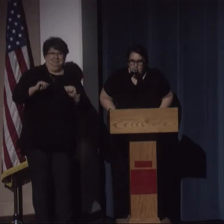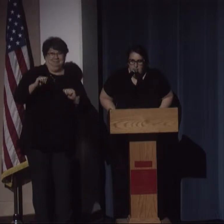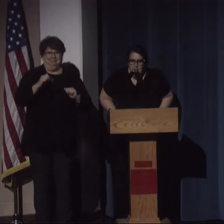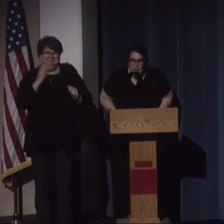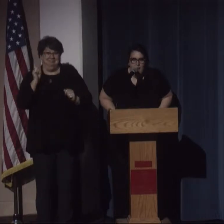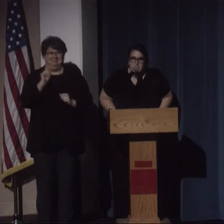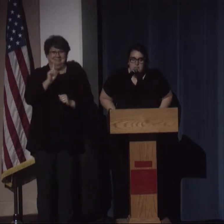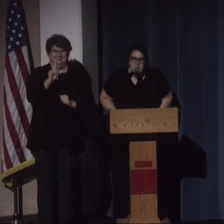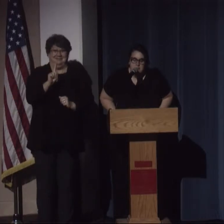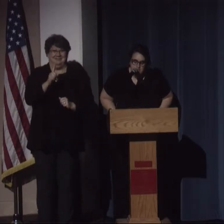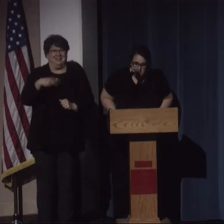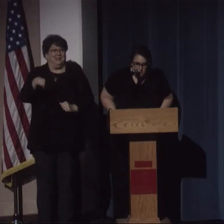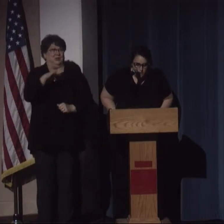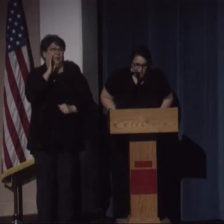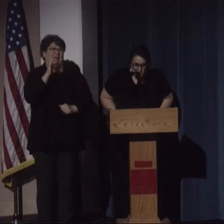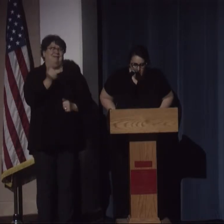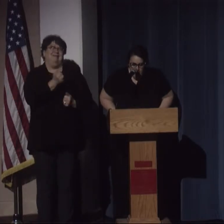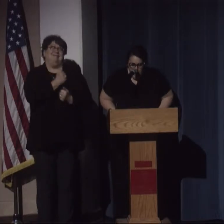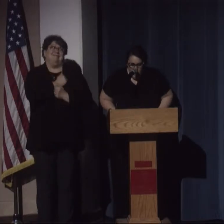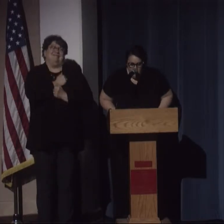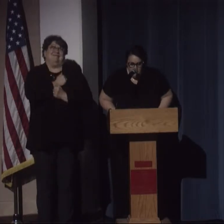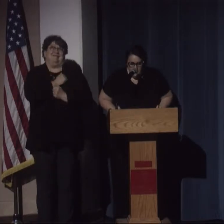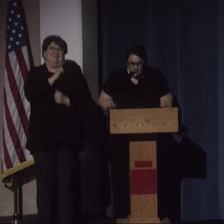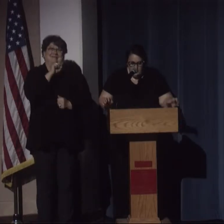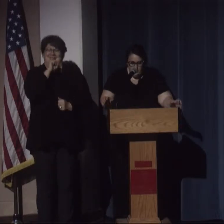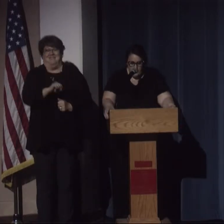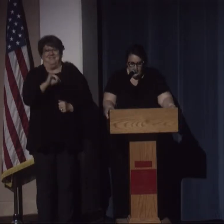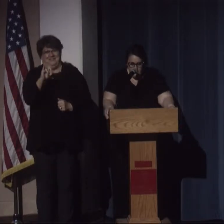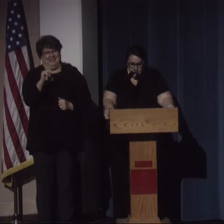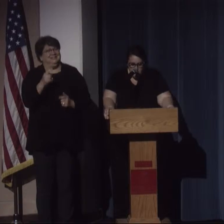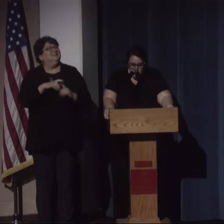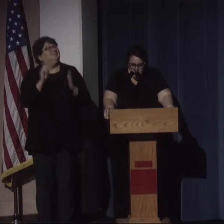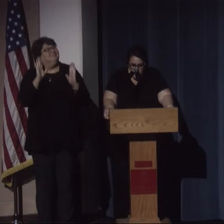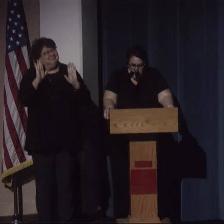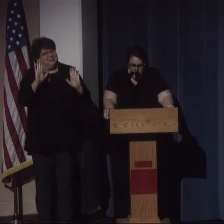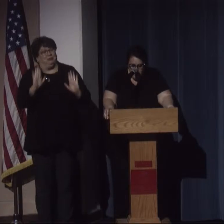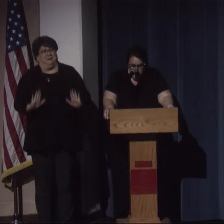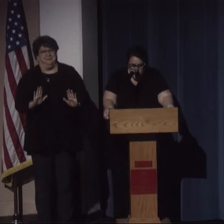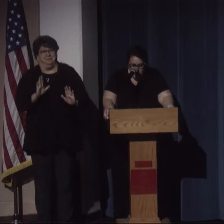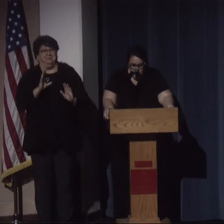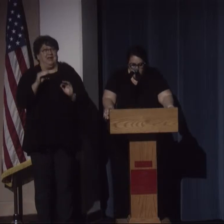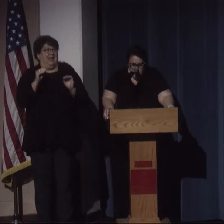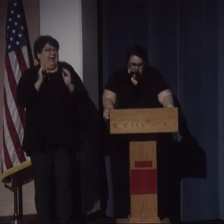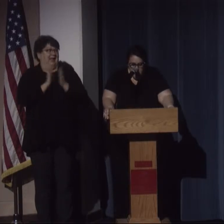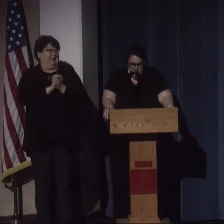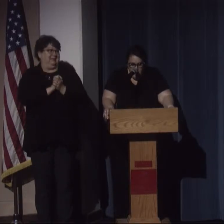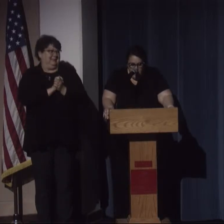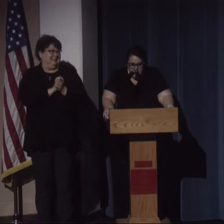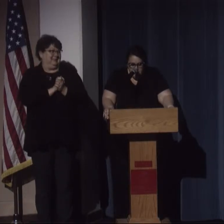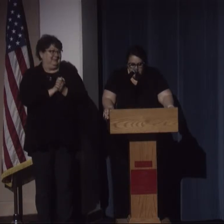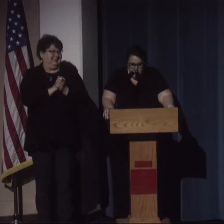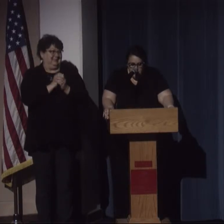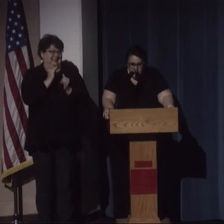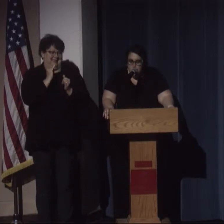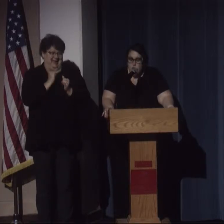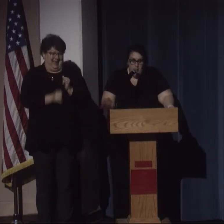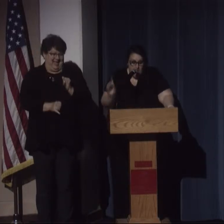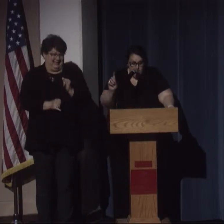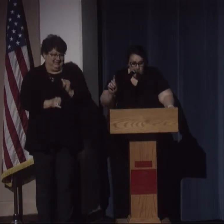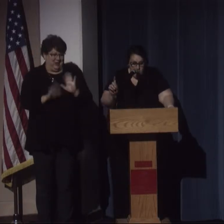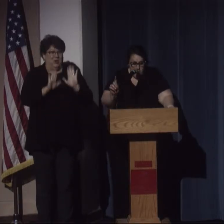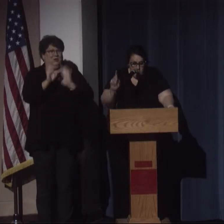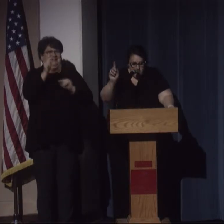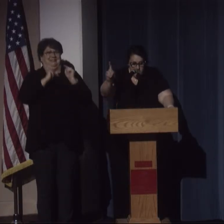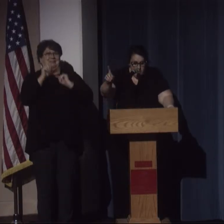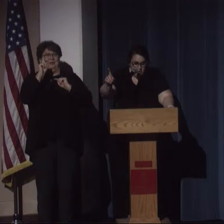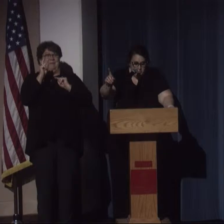I know you're going to love it, so it'll be great. So, and then lastly, no, I have